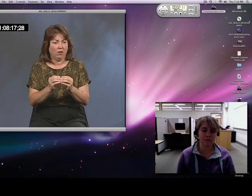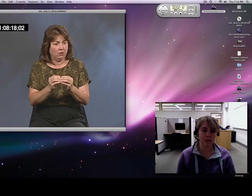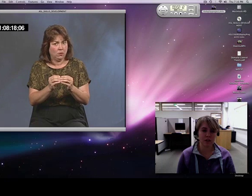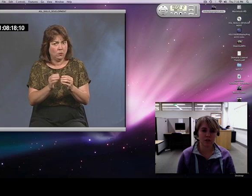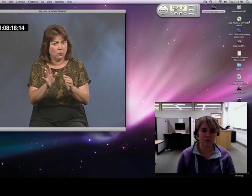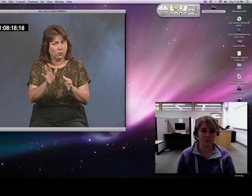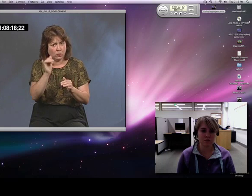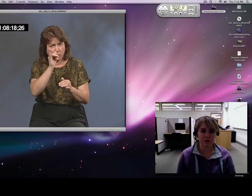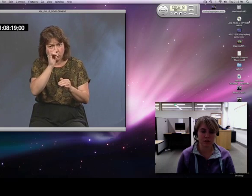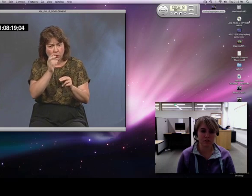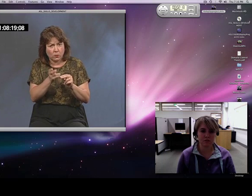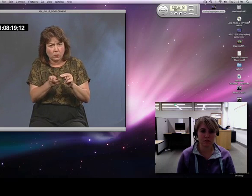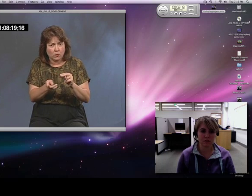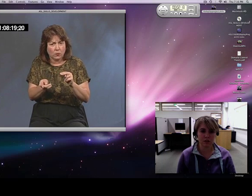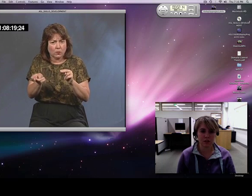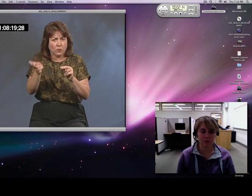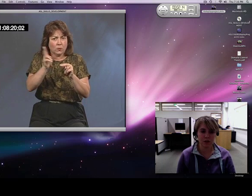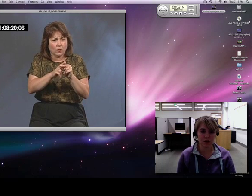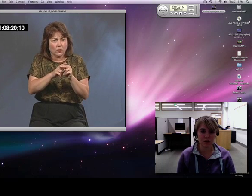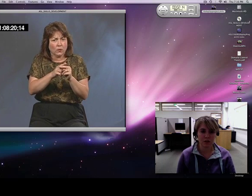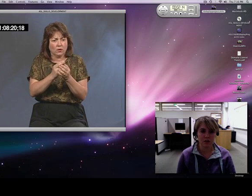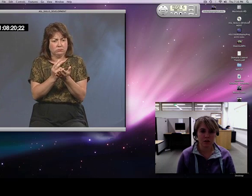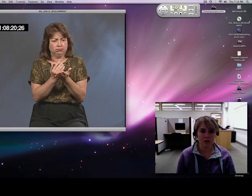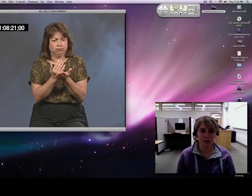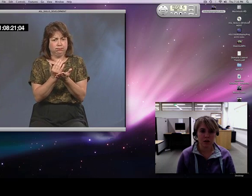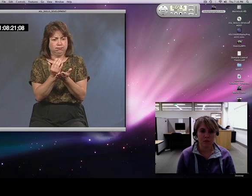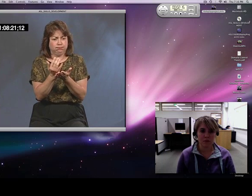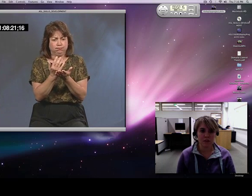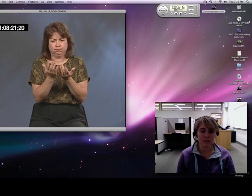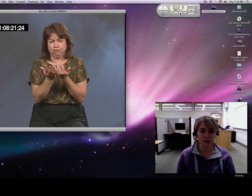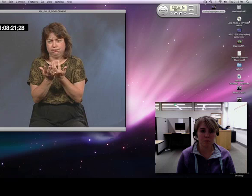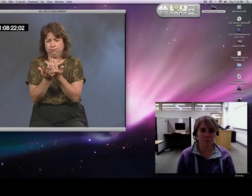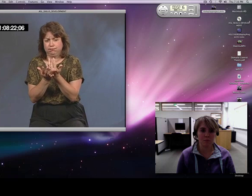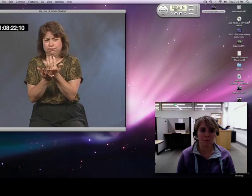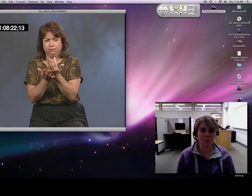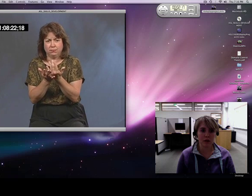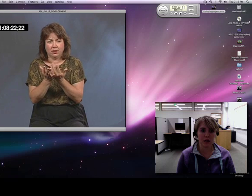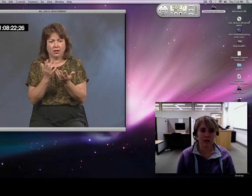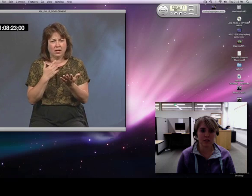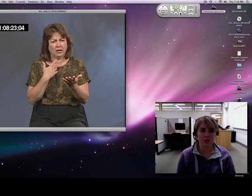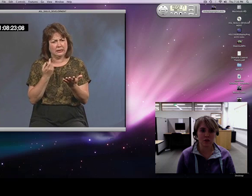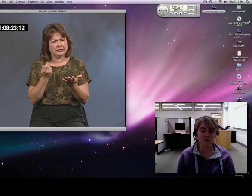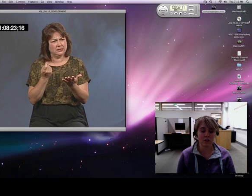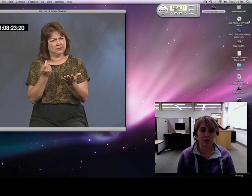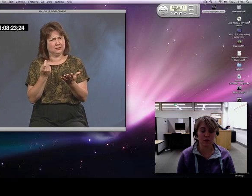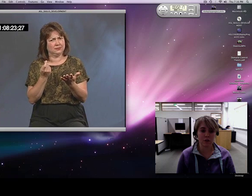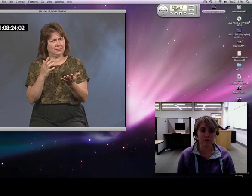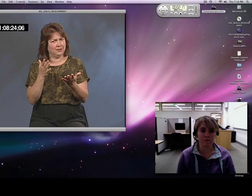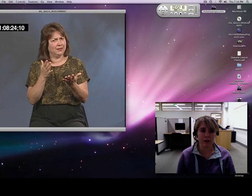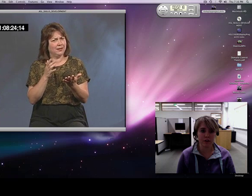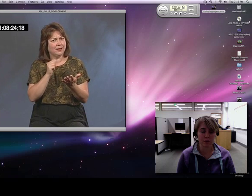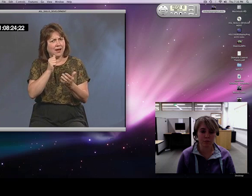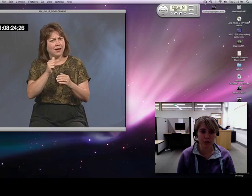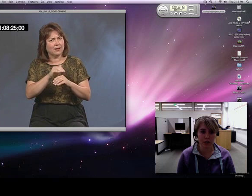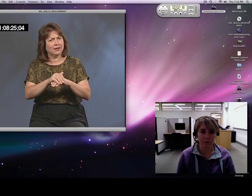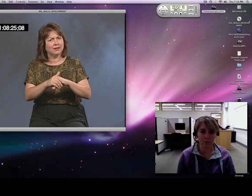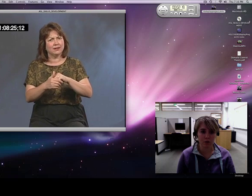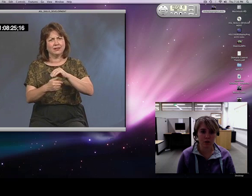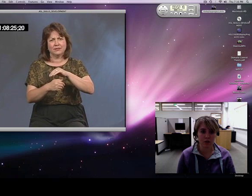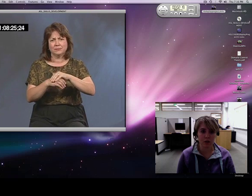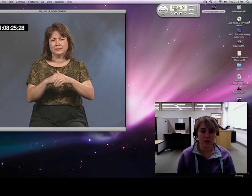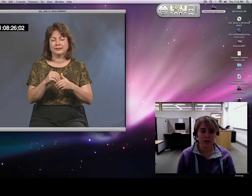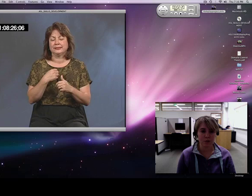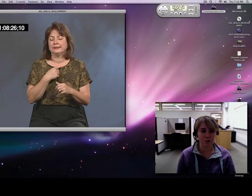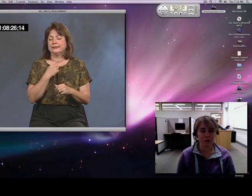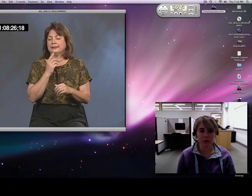hands off and then I started cutting them again. But this time my hands felt like they were on fire. They were burning